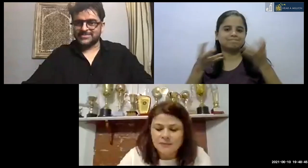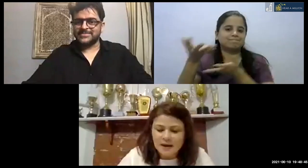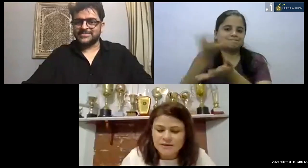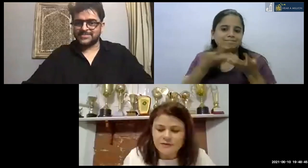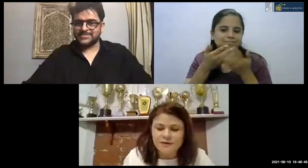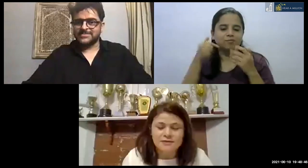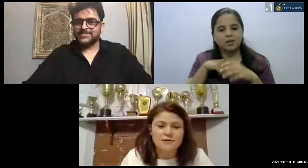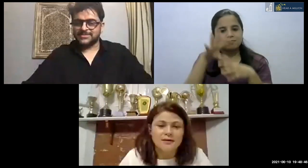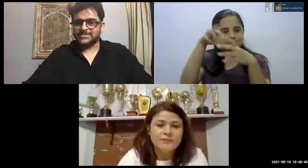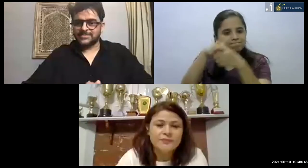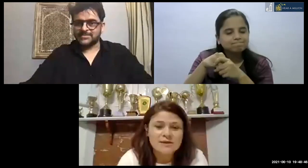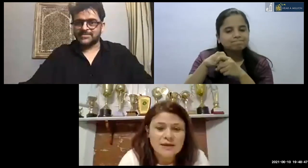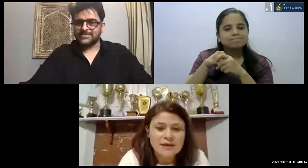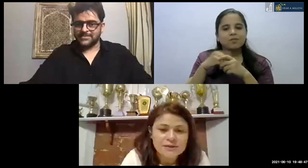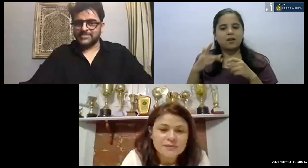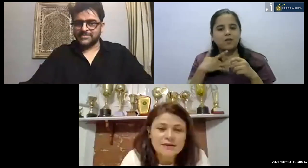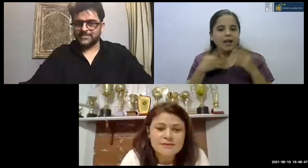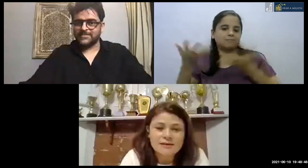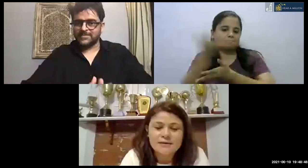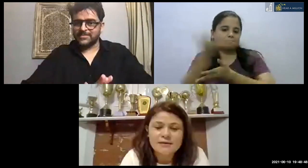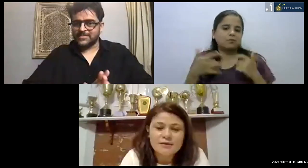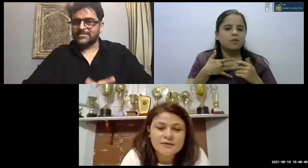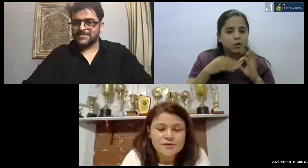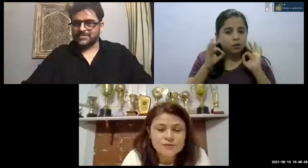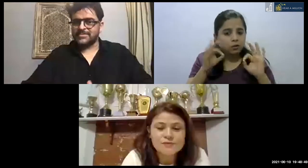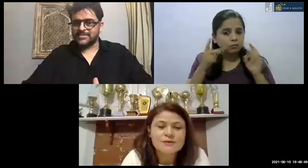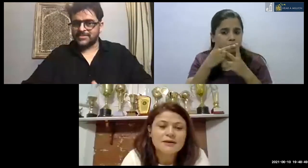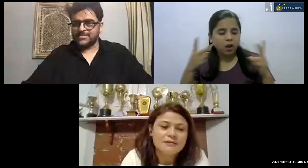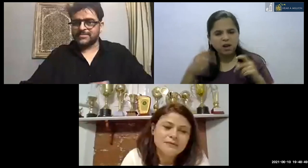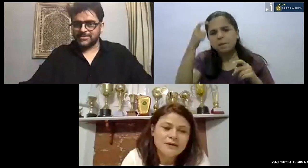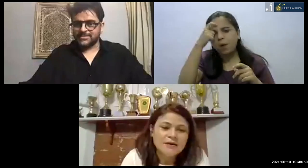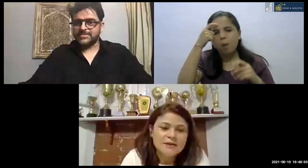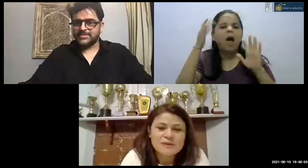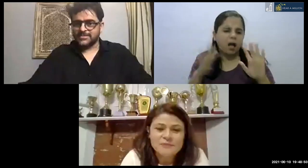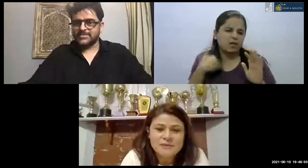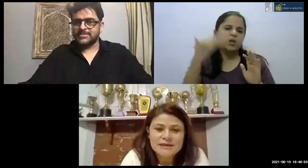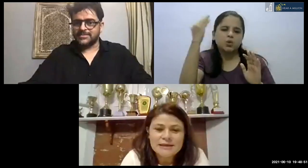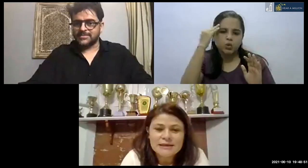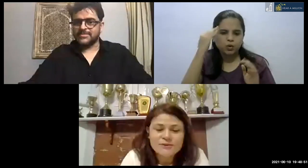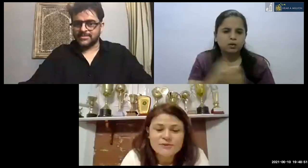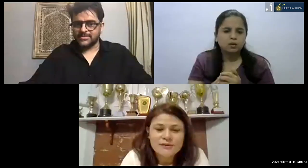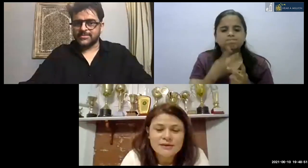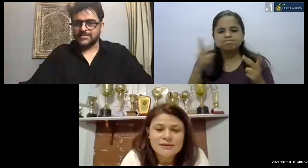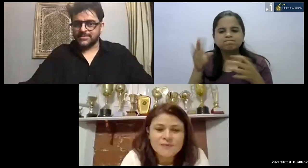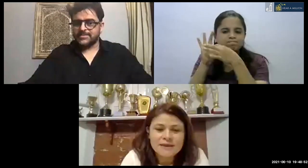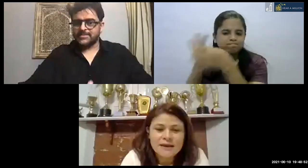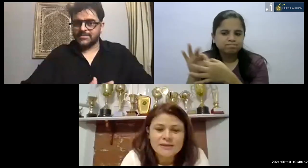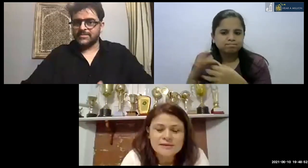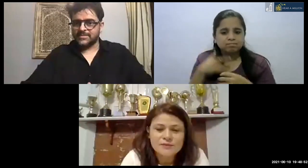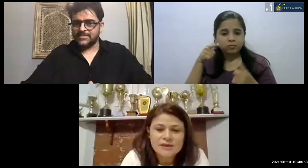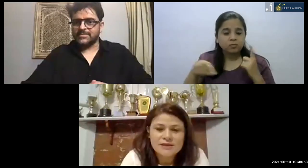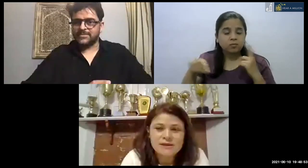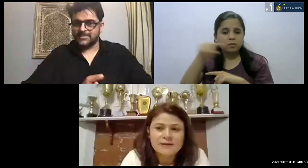to be a part of this discussion, because there's a lot of issues, and particularly, in this